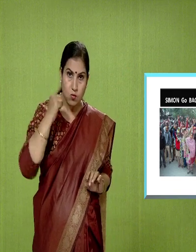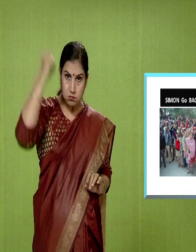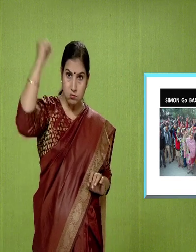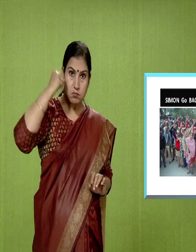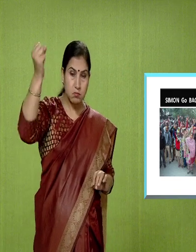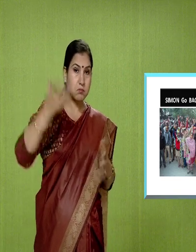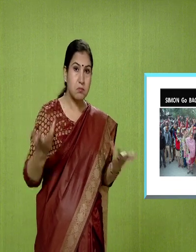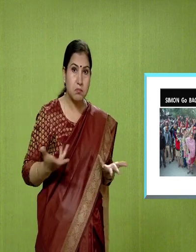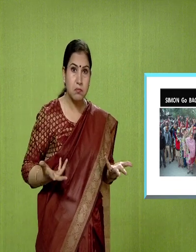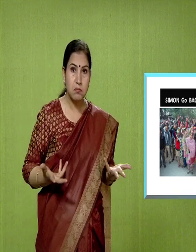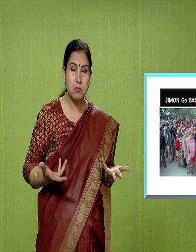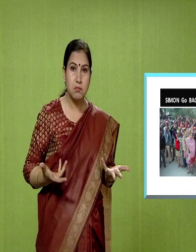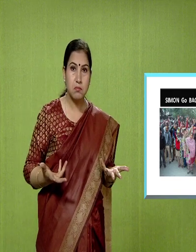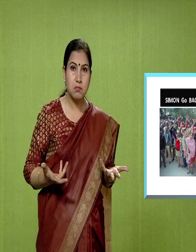And the slogan was